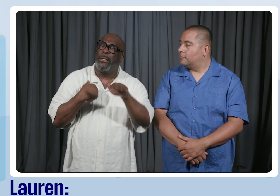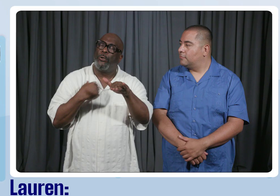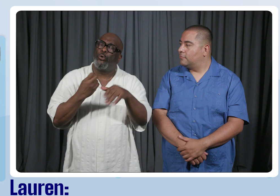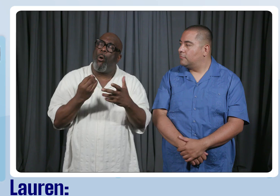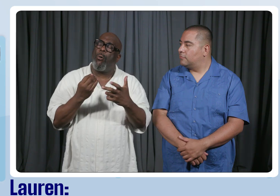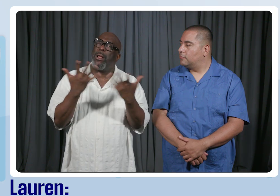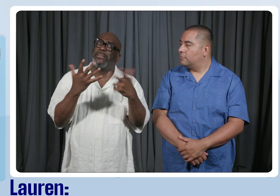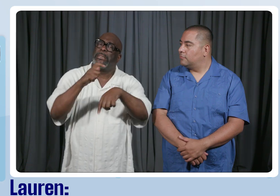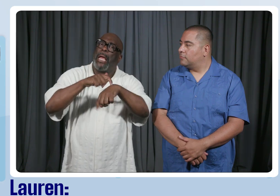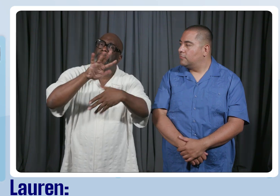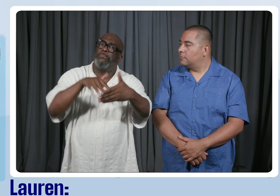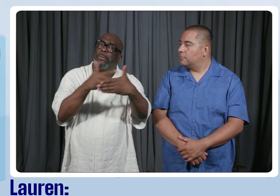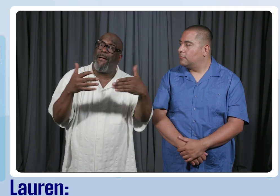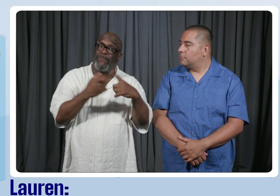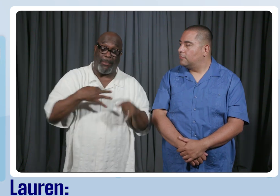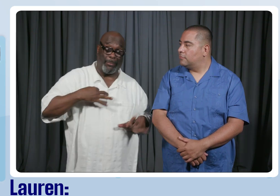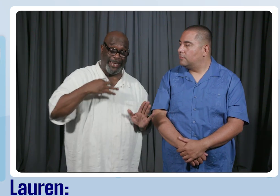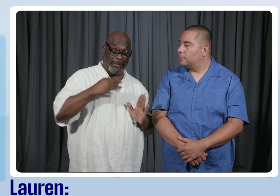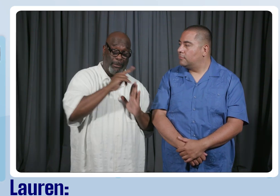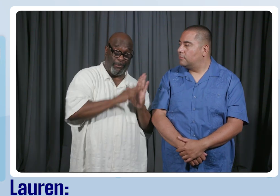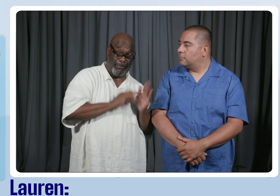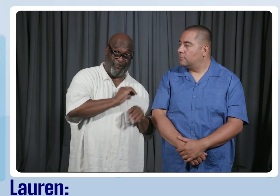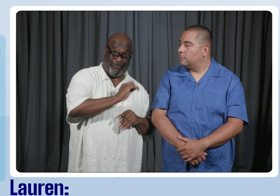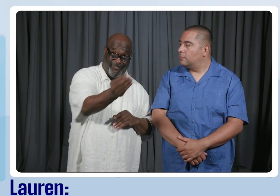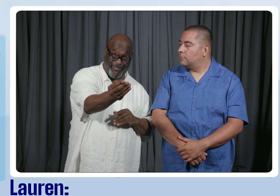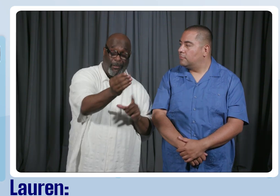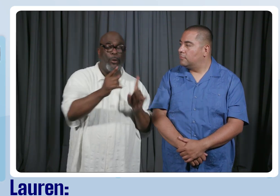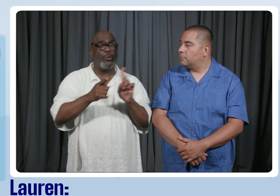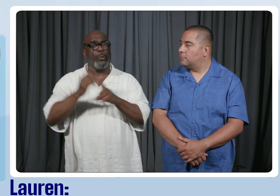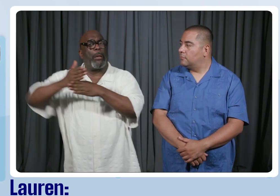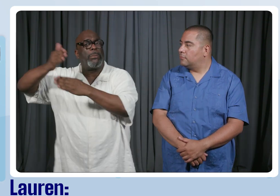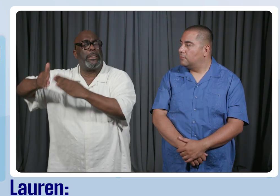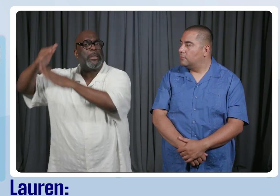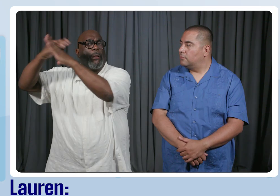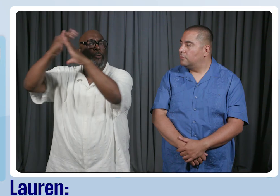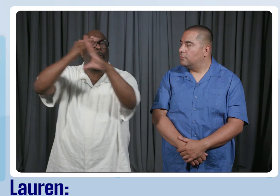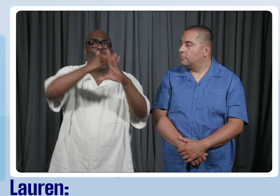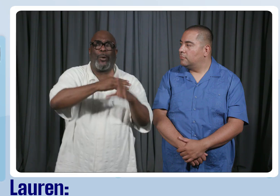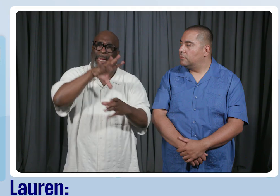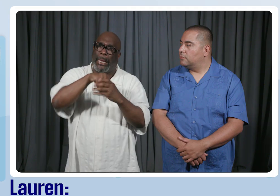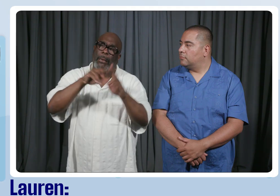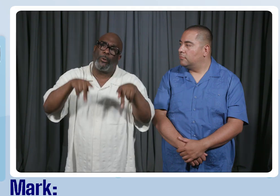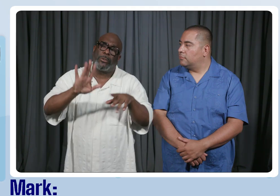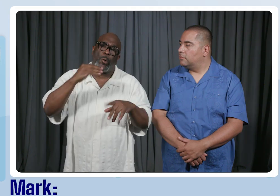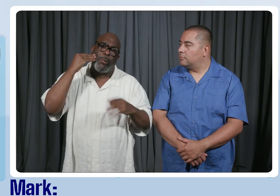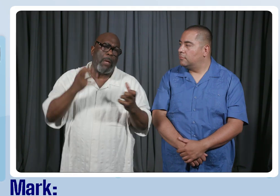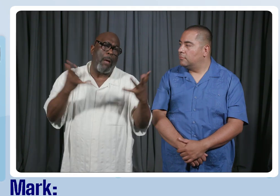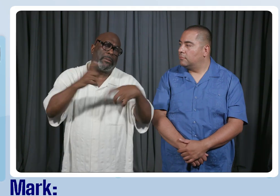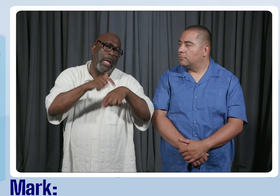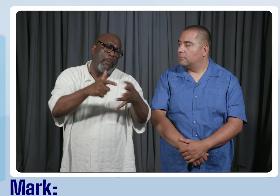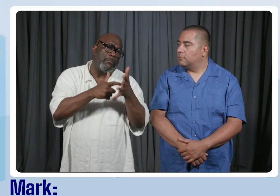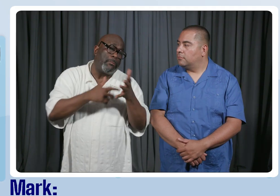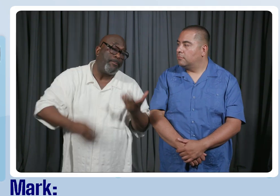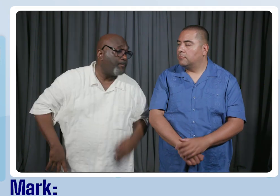timeline from somebody applying to the completion of the work done in somebody's home? This is one of